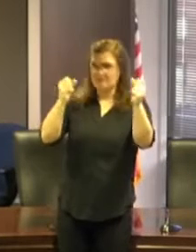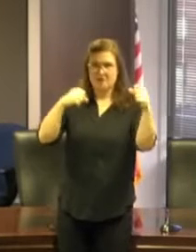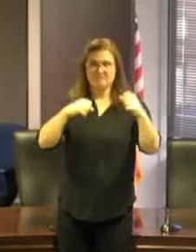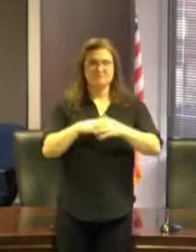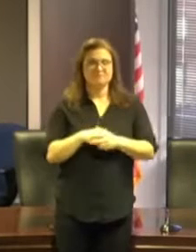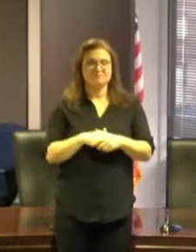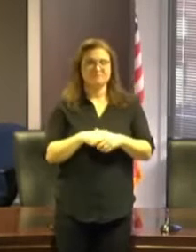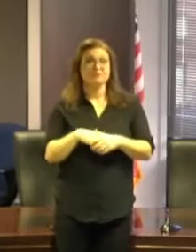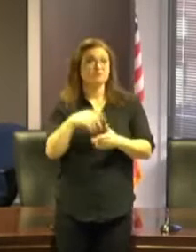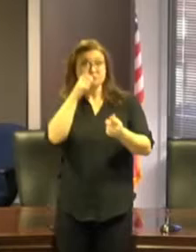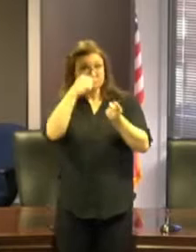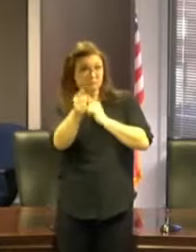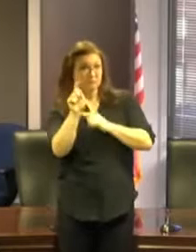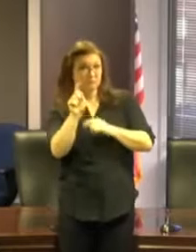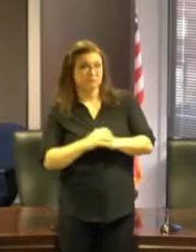Opposed?